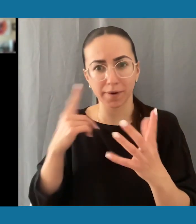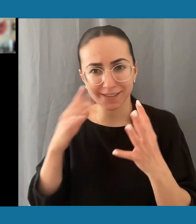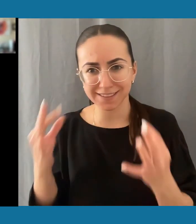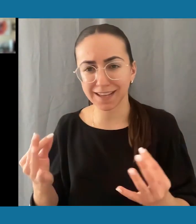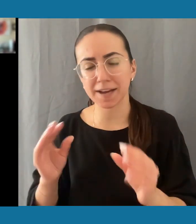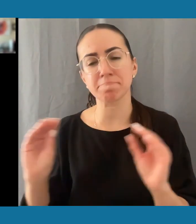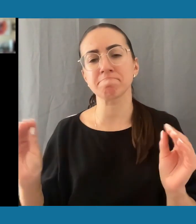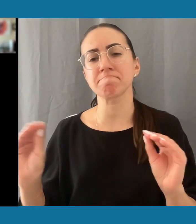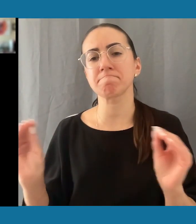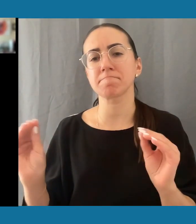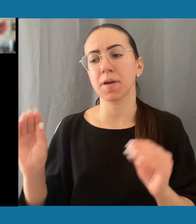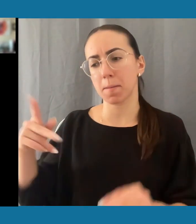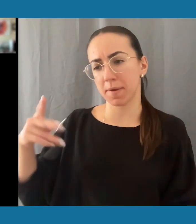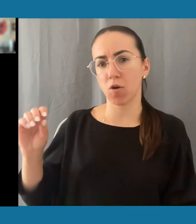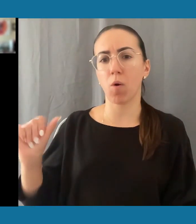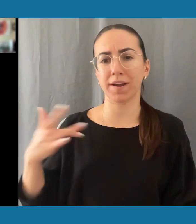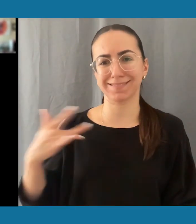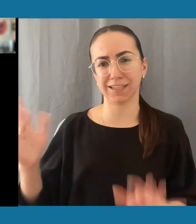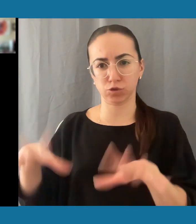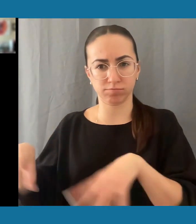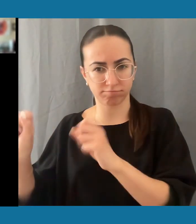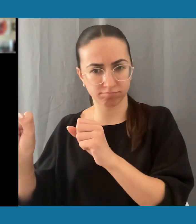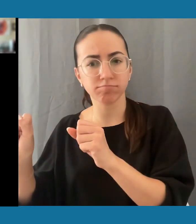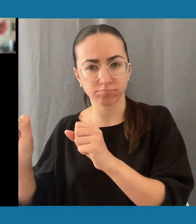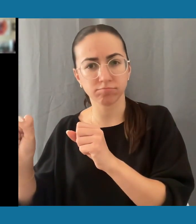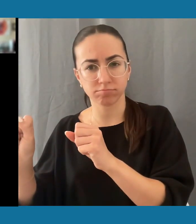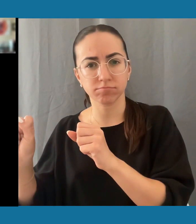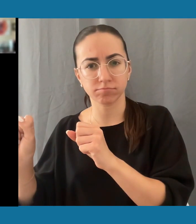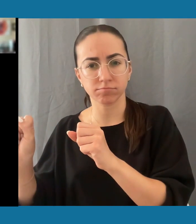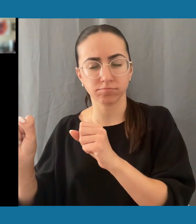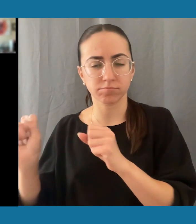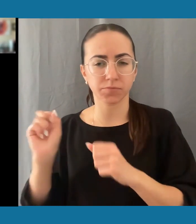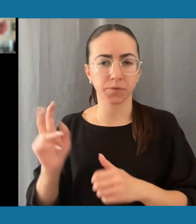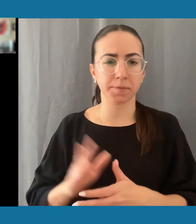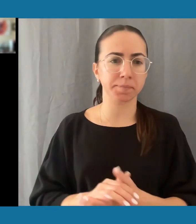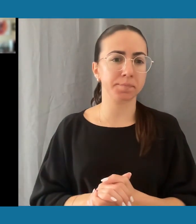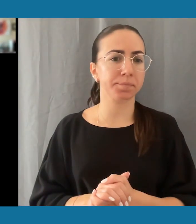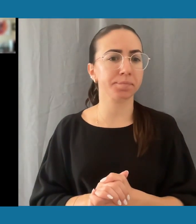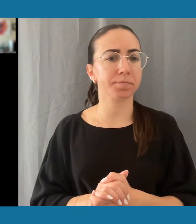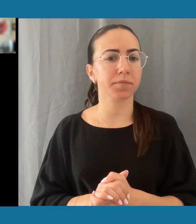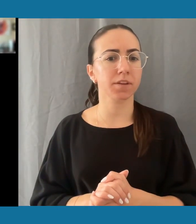the decision maker or person with a disability. Next slide.